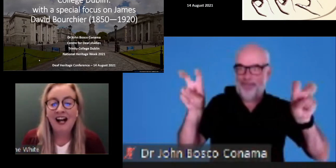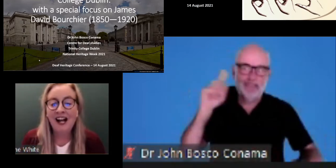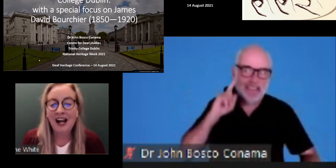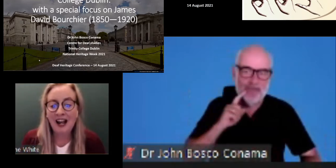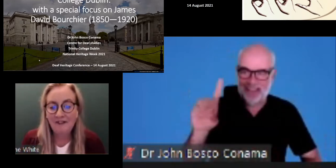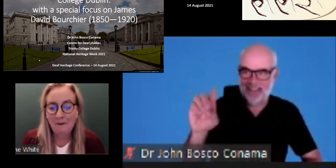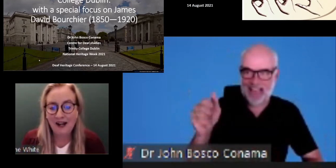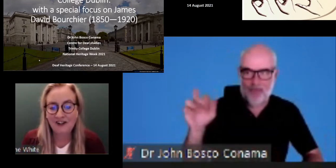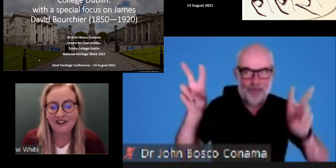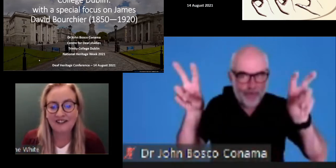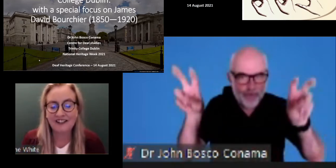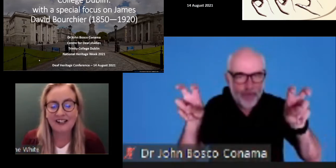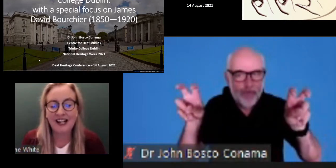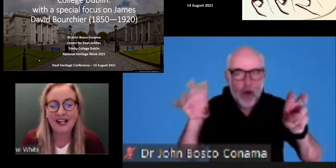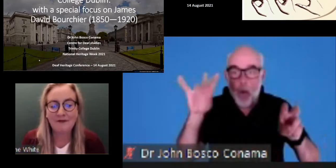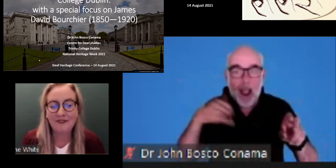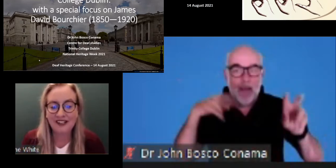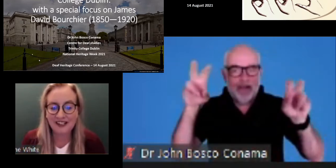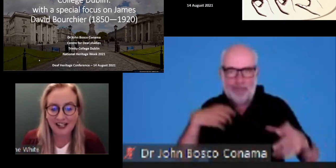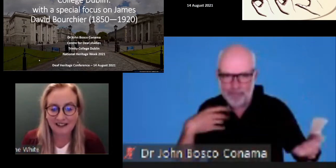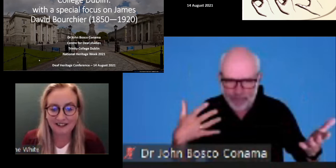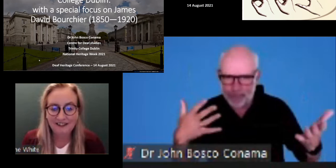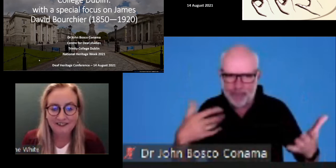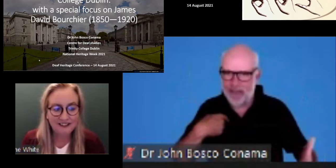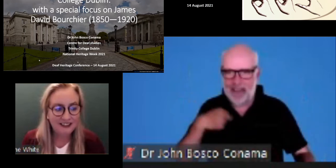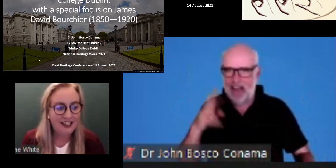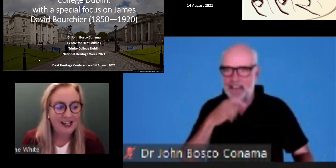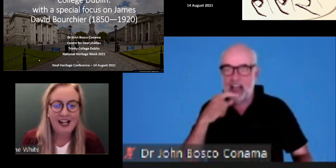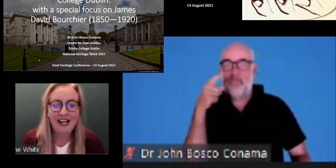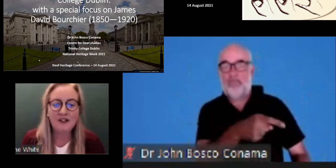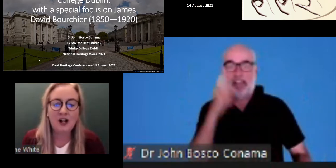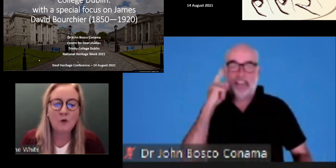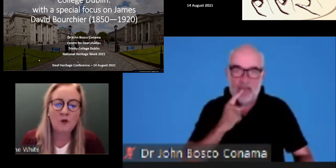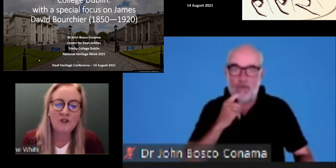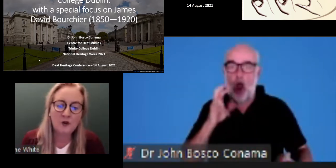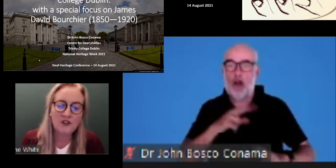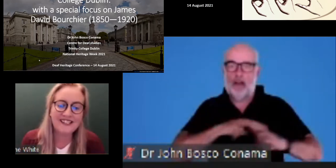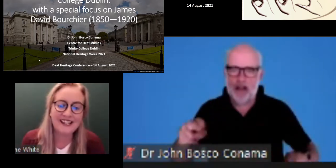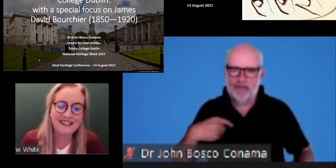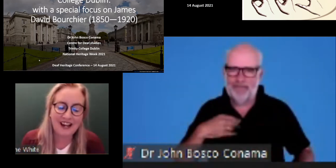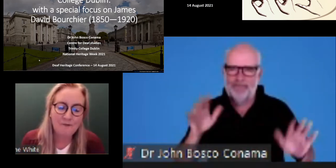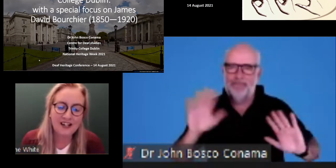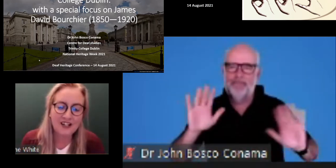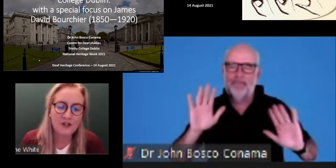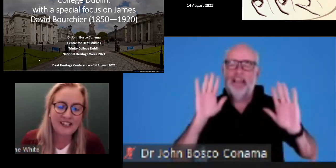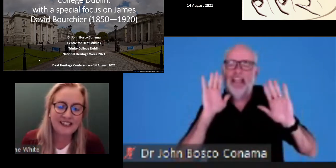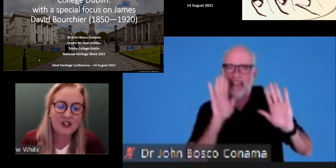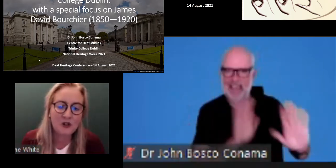I have mentioned the title and quote unquote saying deaf because we still don't